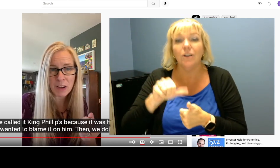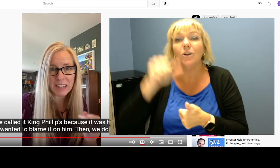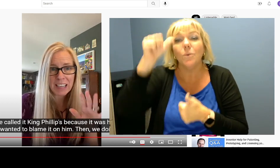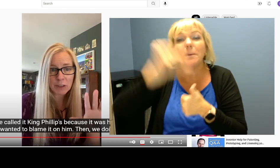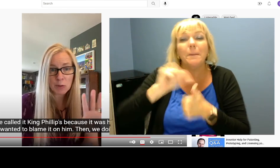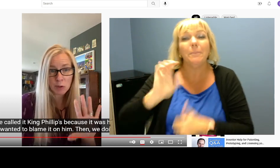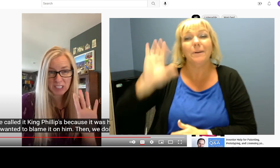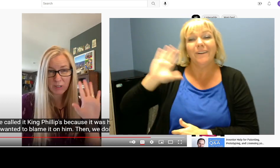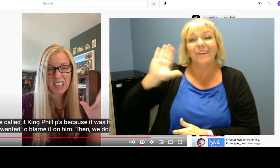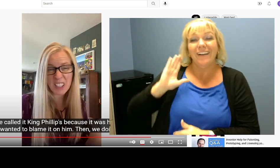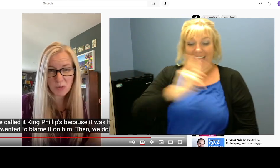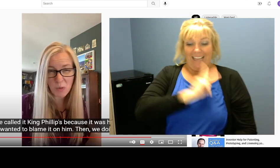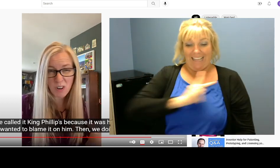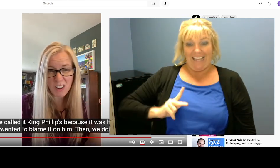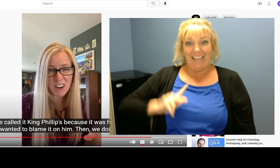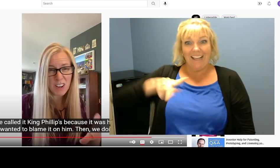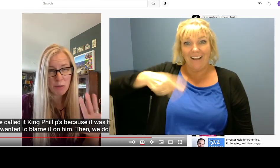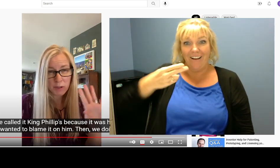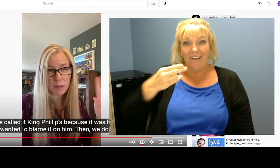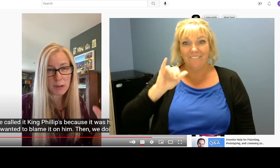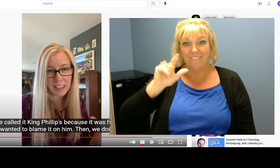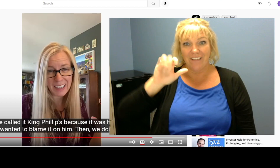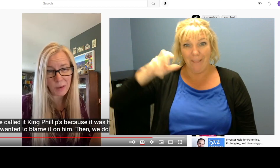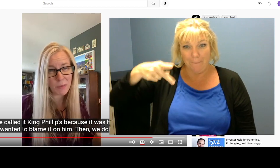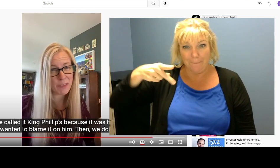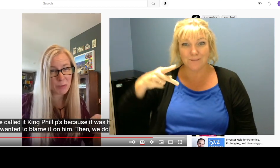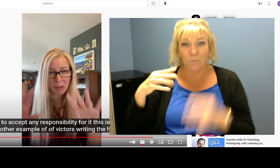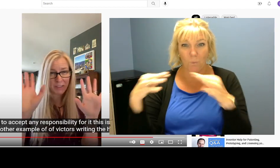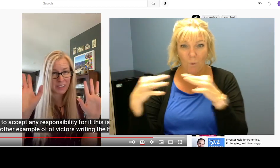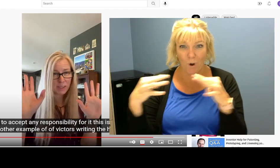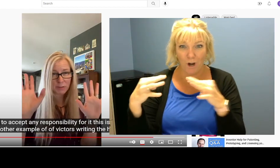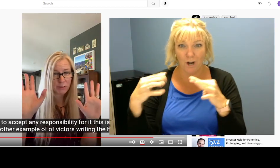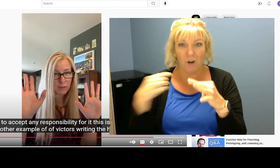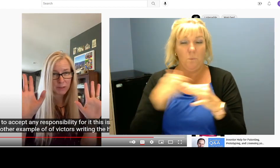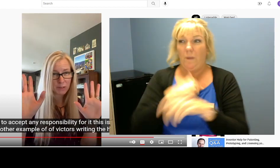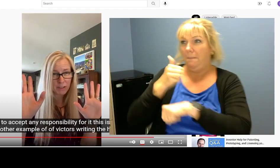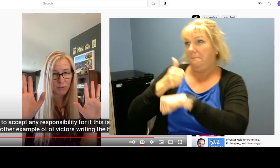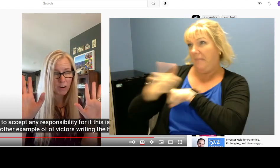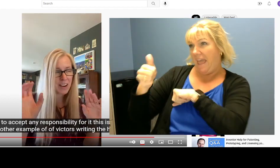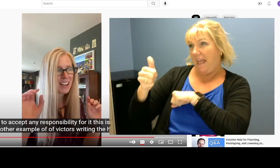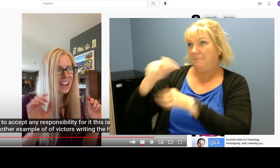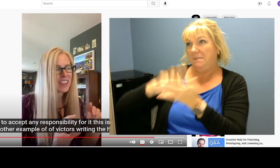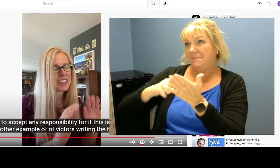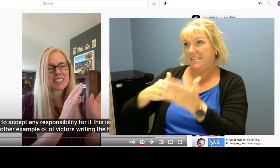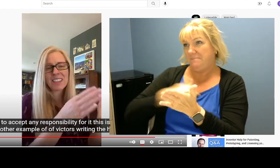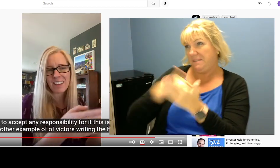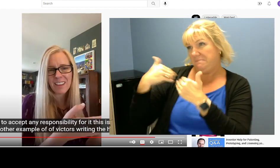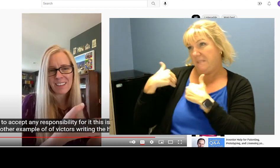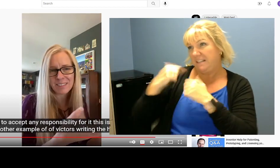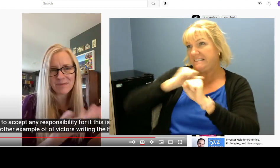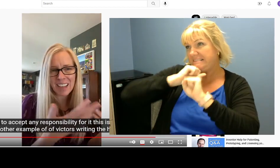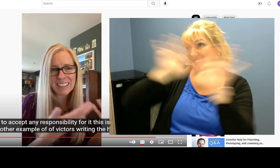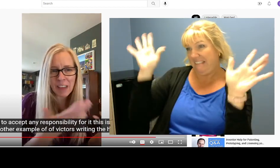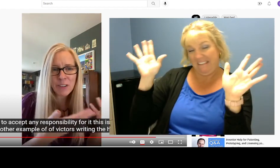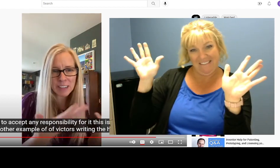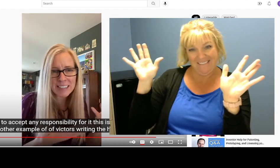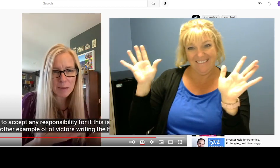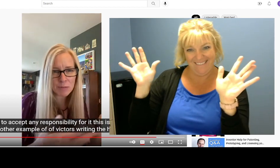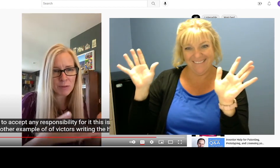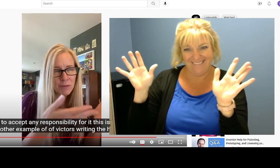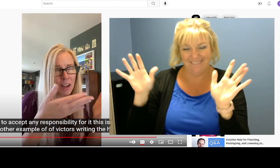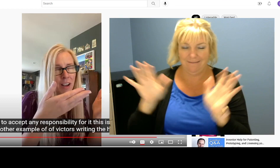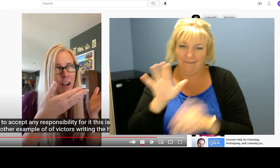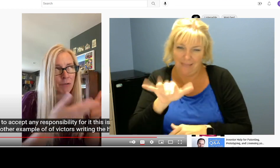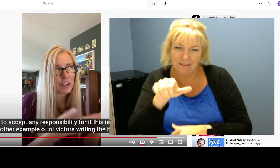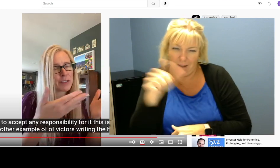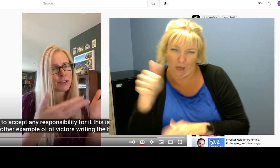Remember, we called it King Philip's War because it was his war. We wanted to blame it on him. Then we don't have to accept any responsibility for it. This is another